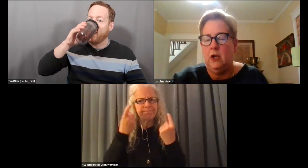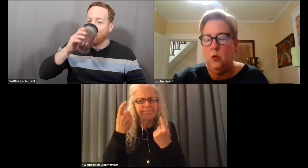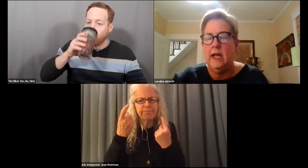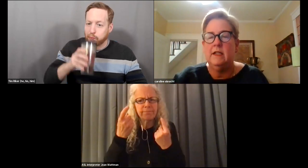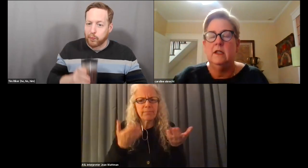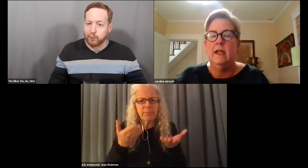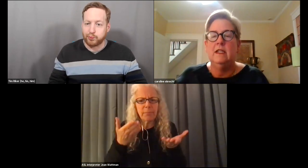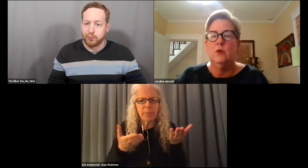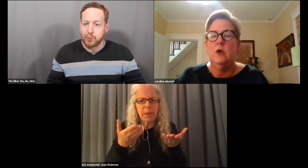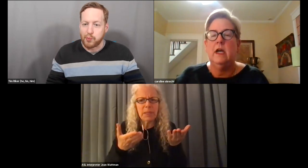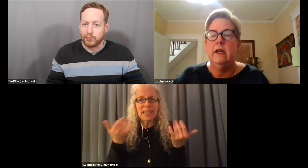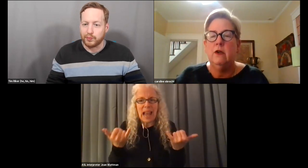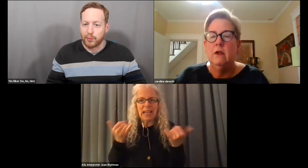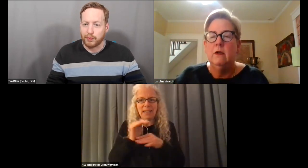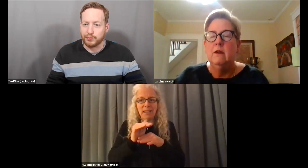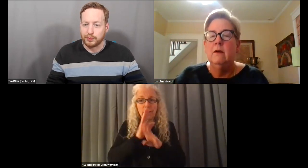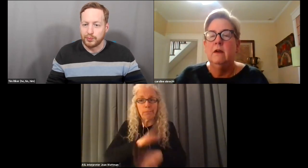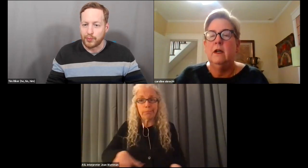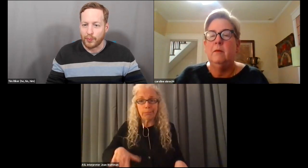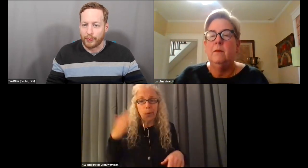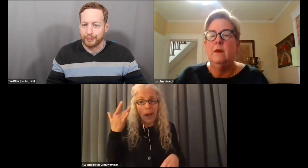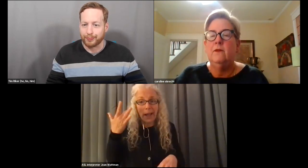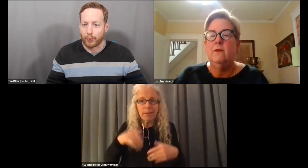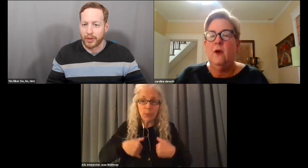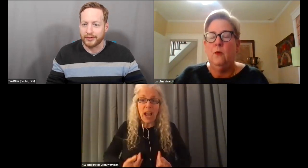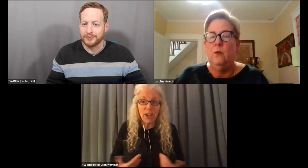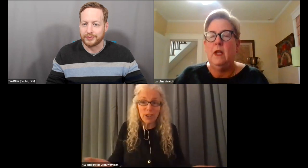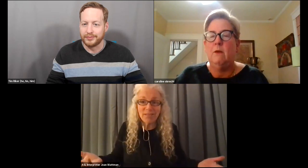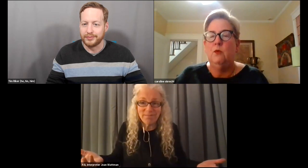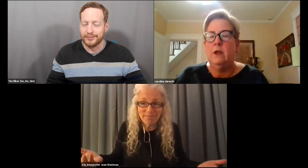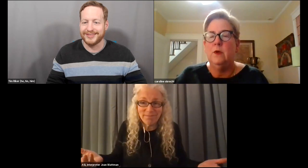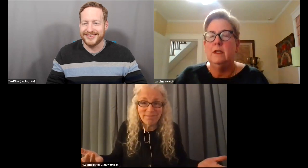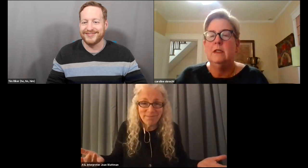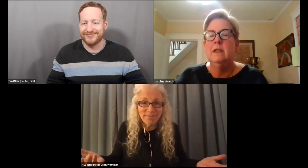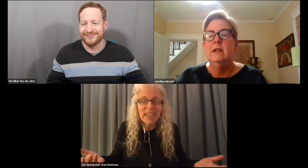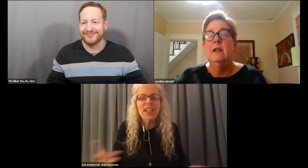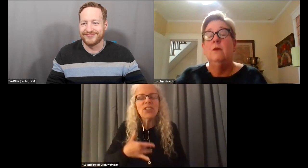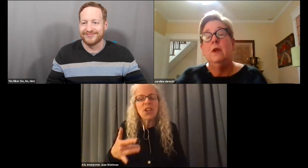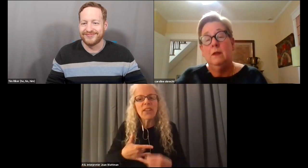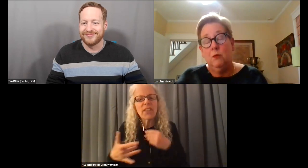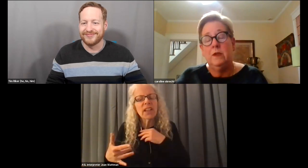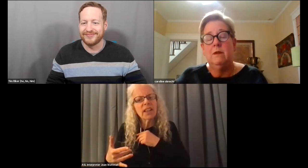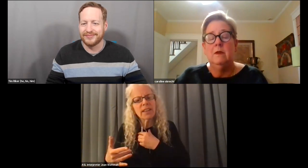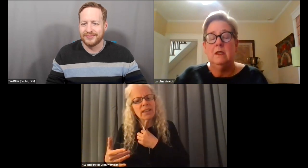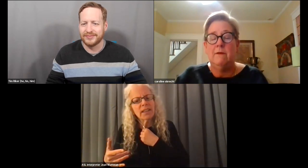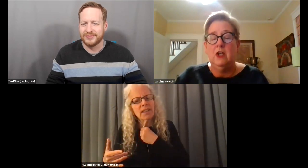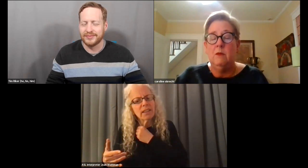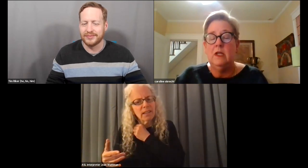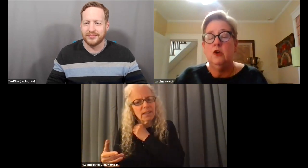being quiet tonight is that we're all tired. So what I would wonder is, with seven committees, could